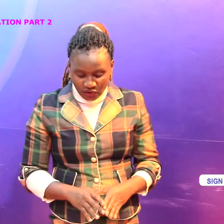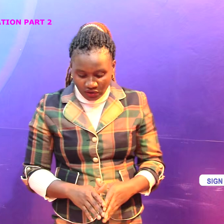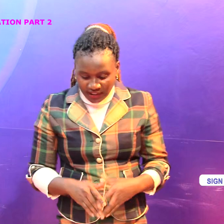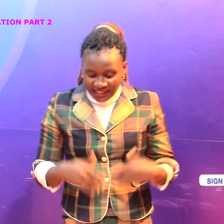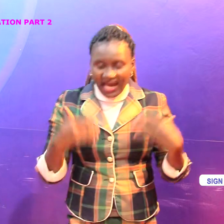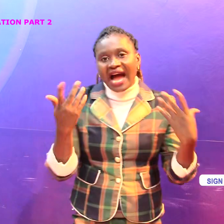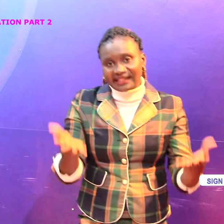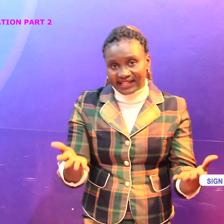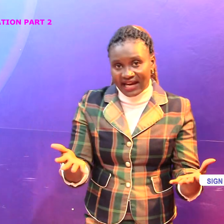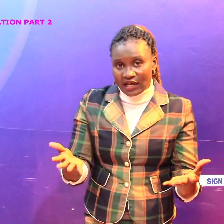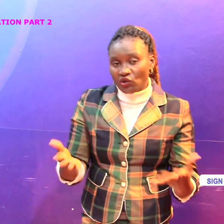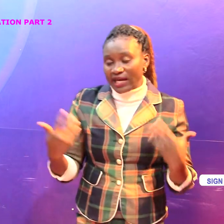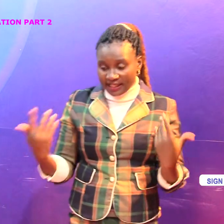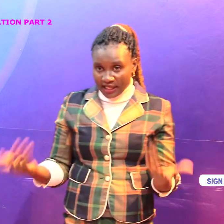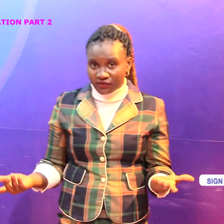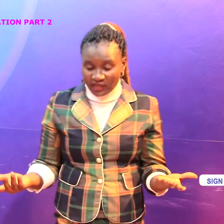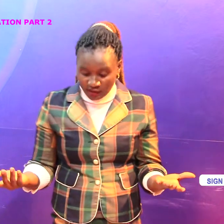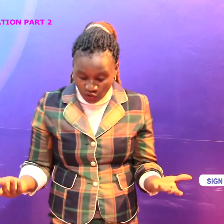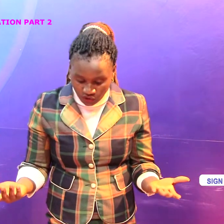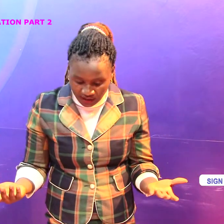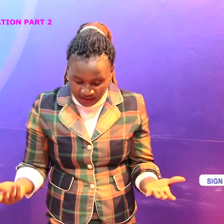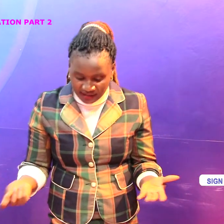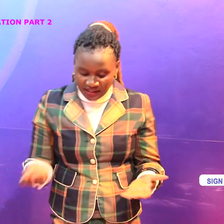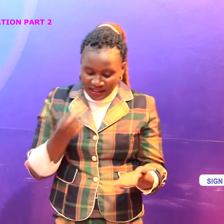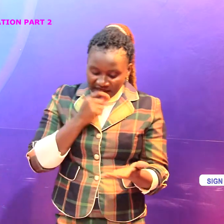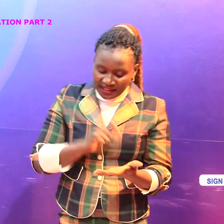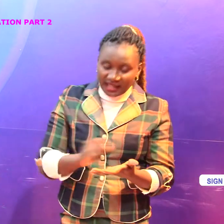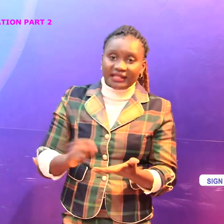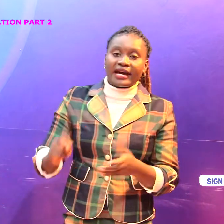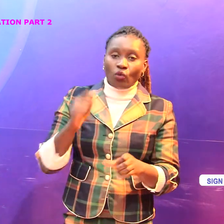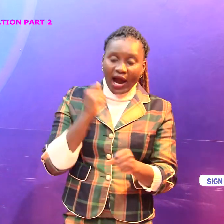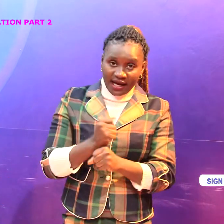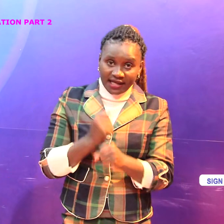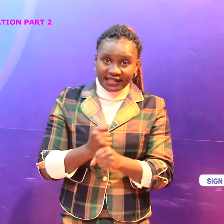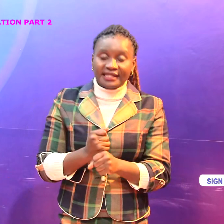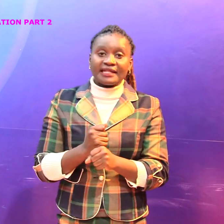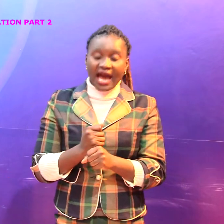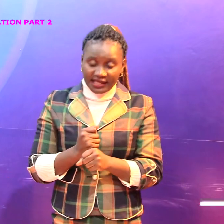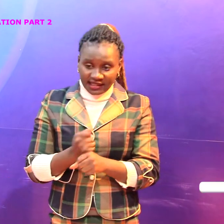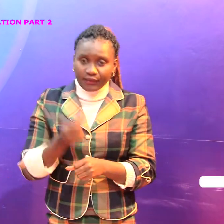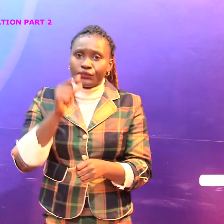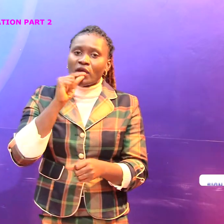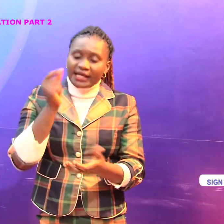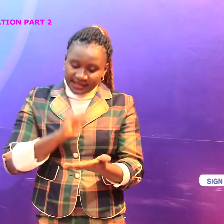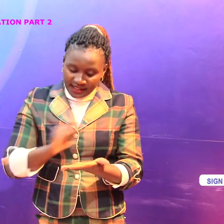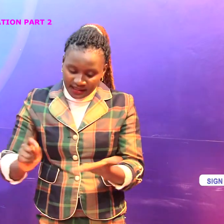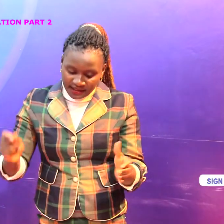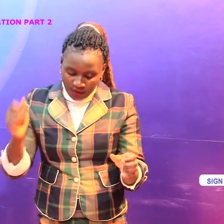So the answer you can give to that question is secretary work. This is the answer. Secretary